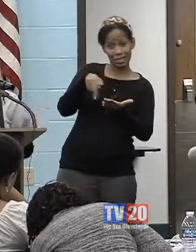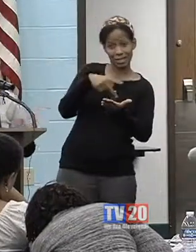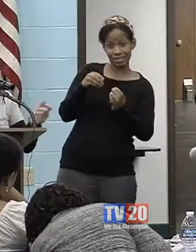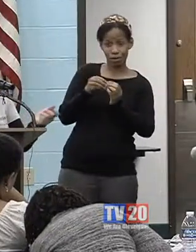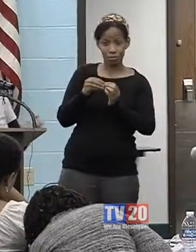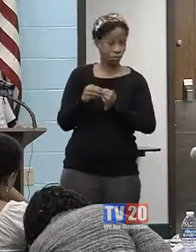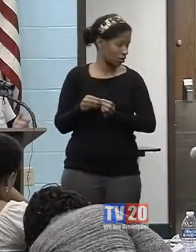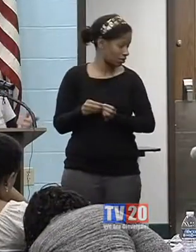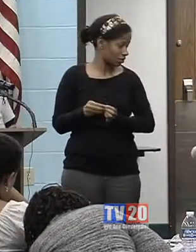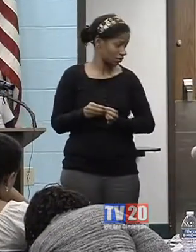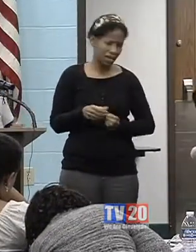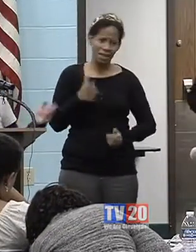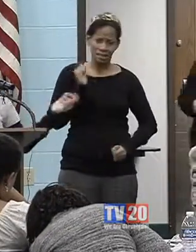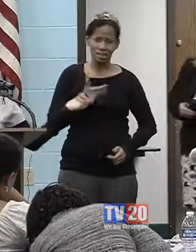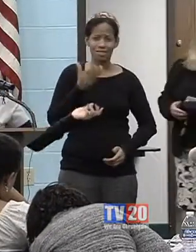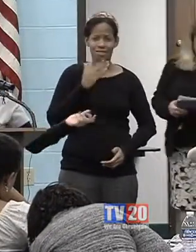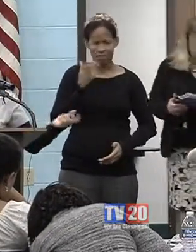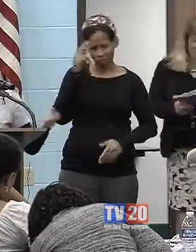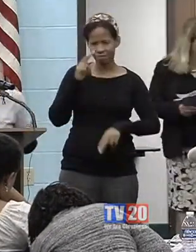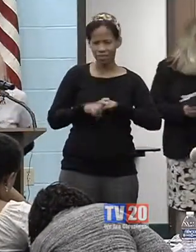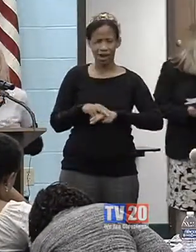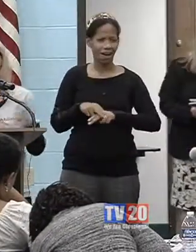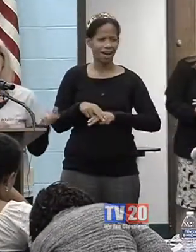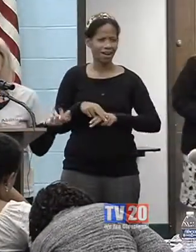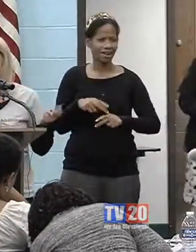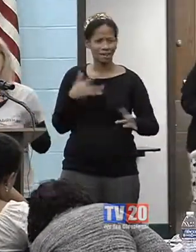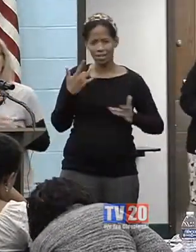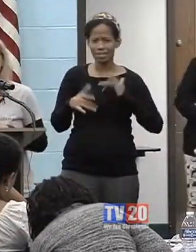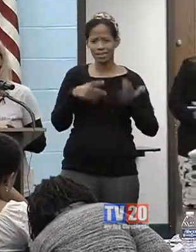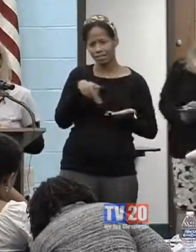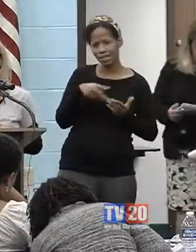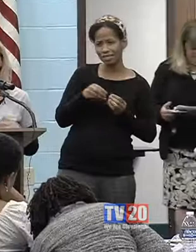yes. Ballroom dancing. So,